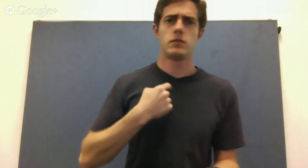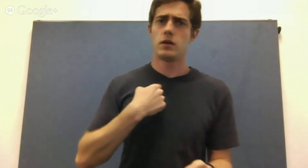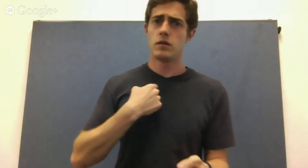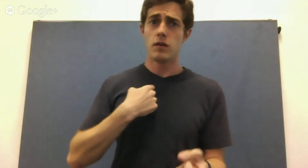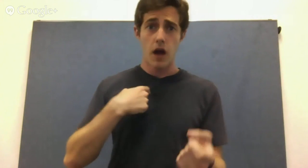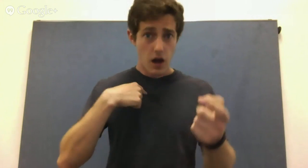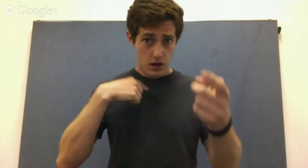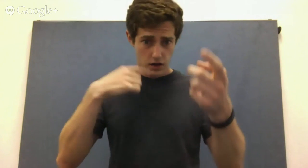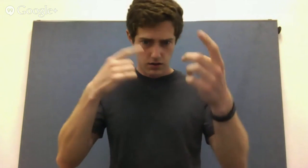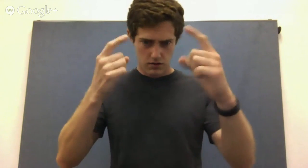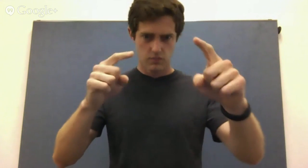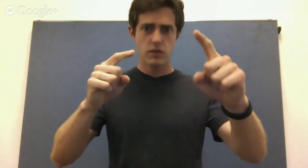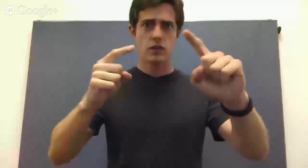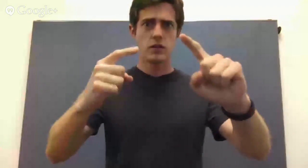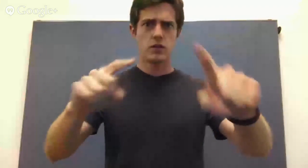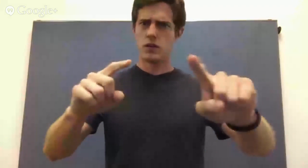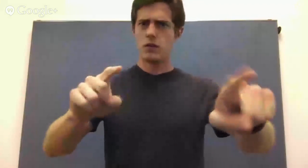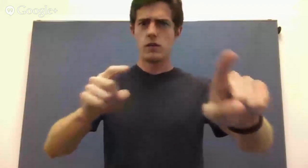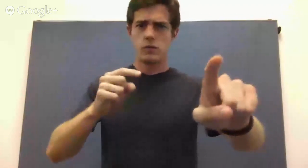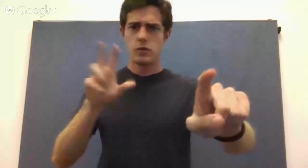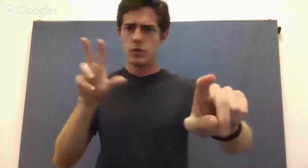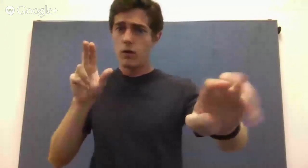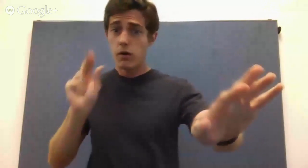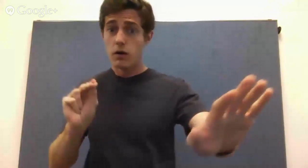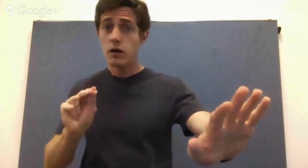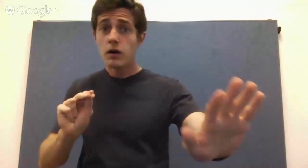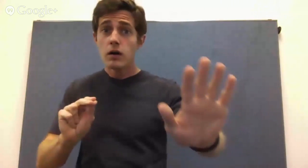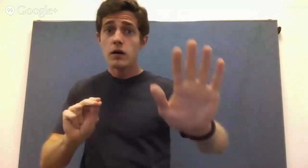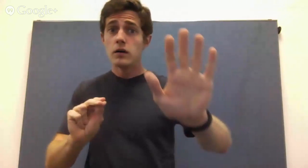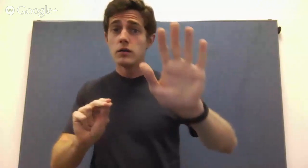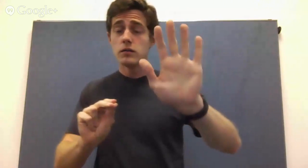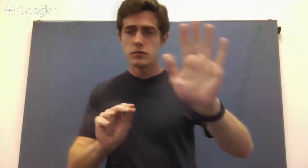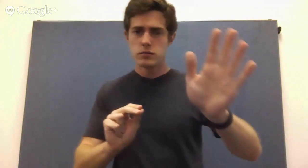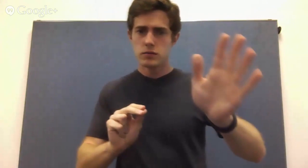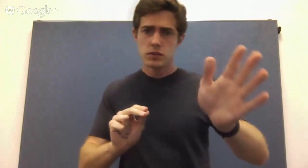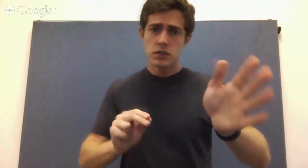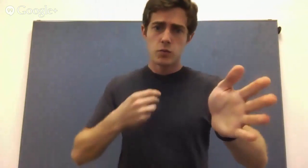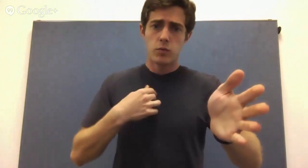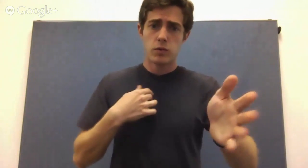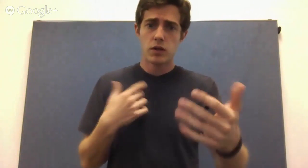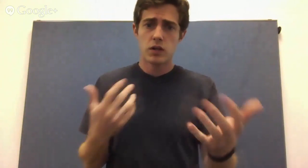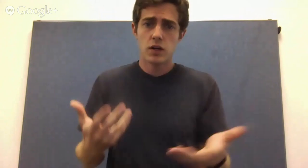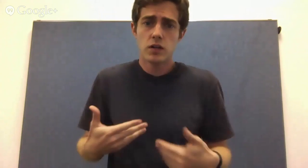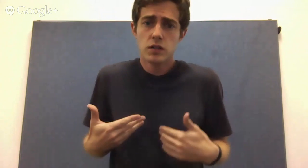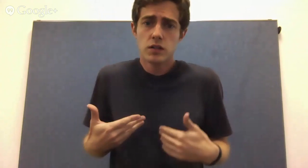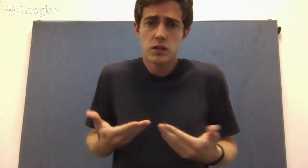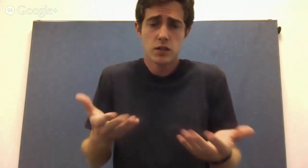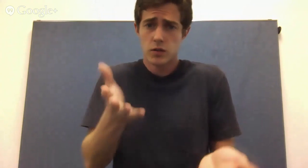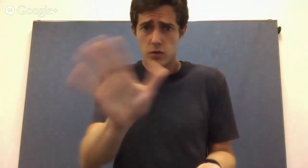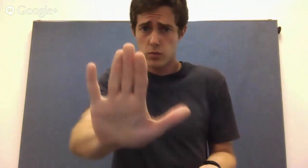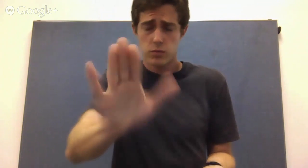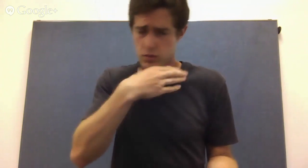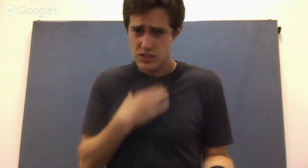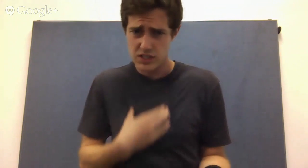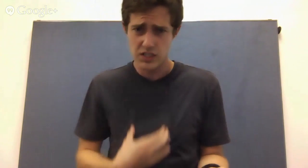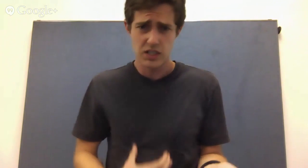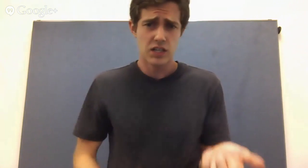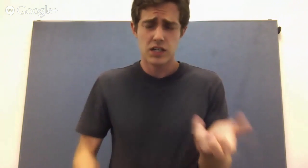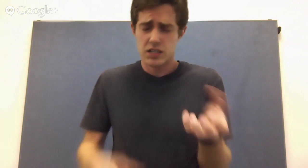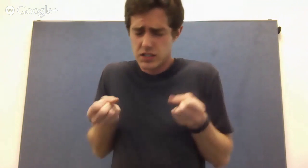If I could convince you that I mean you no harm, just wanna show you how